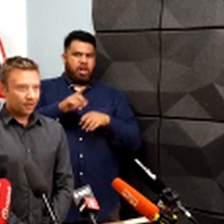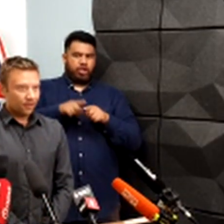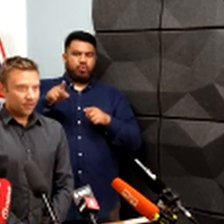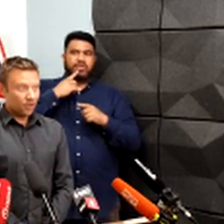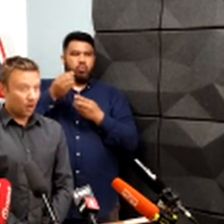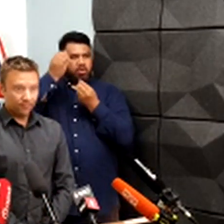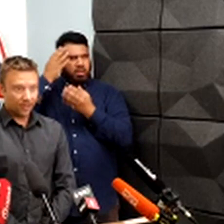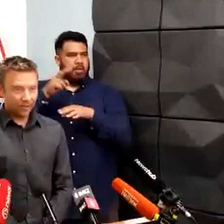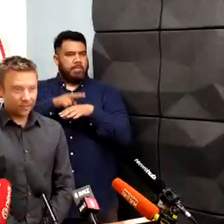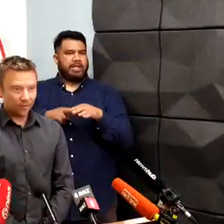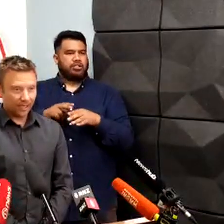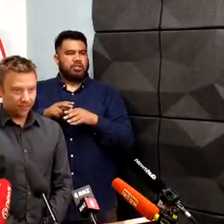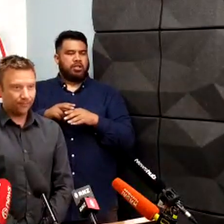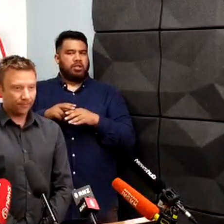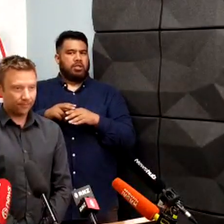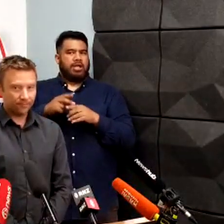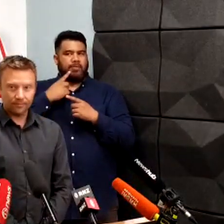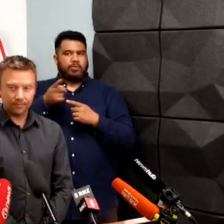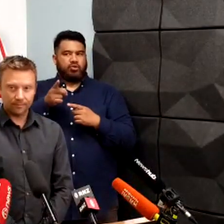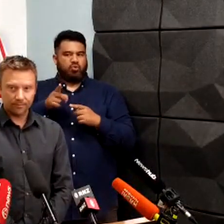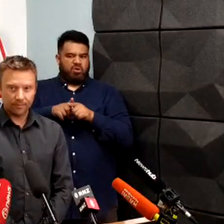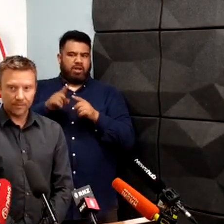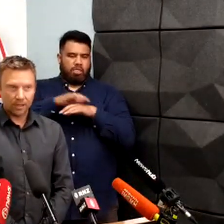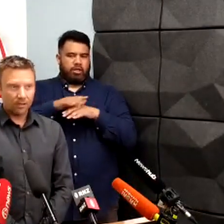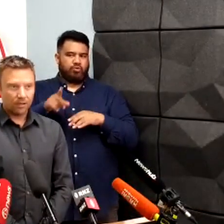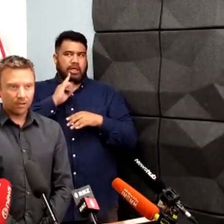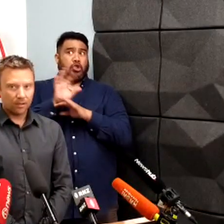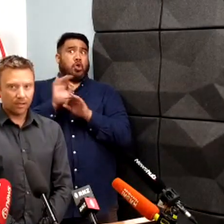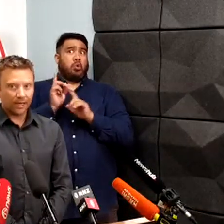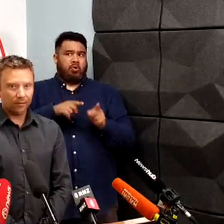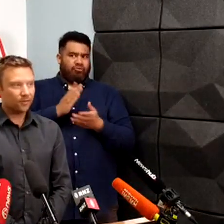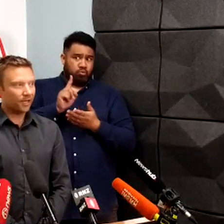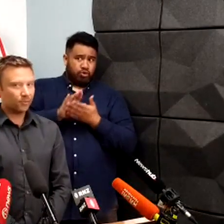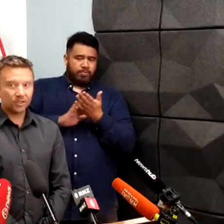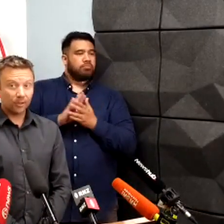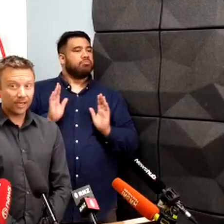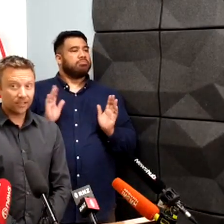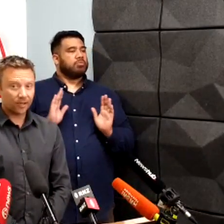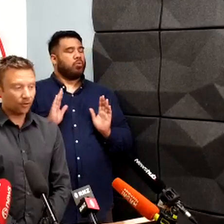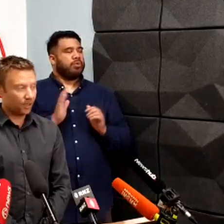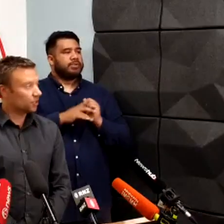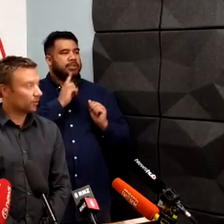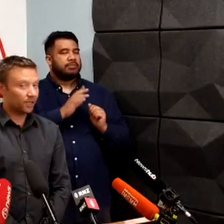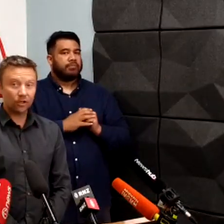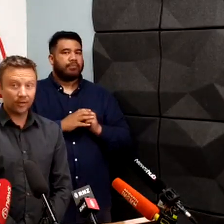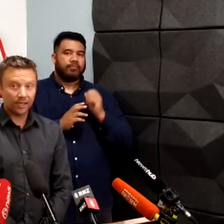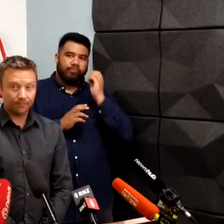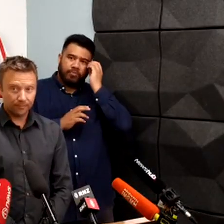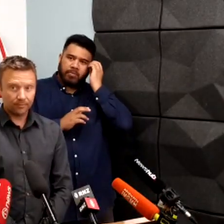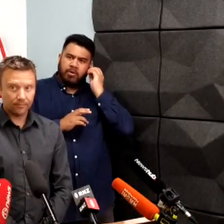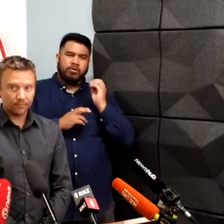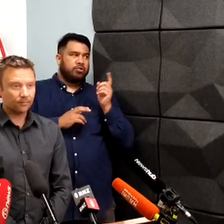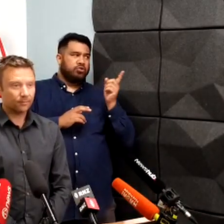to go in there. No, that's not the case. When did you brief police with these? They've been supplied as they're generated during the